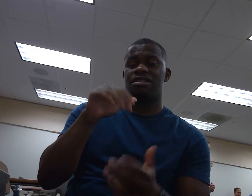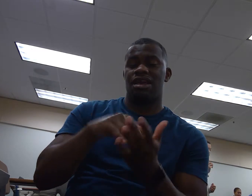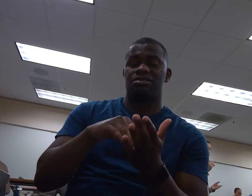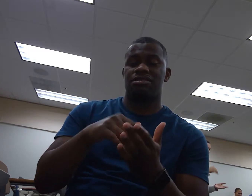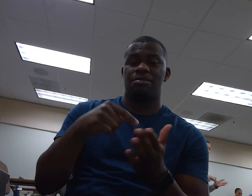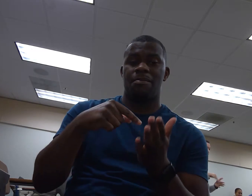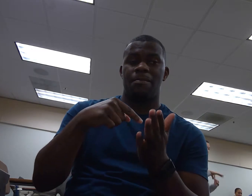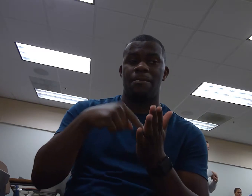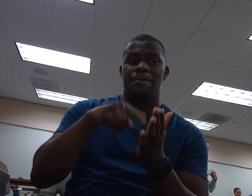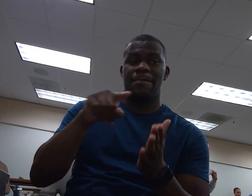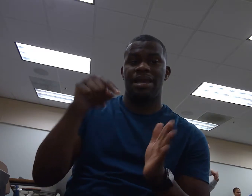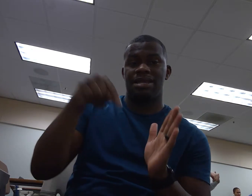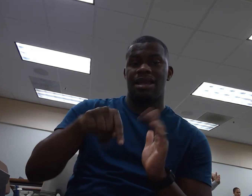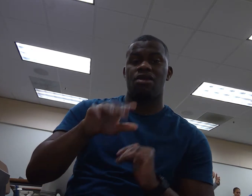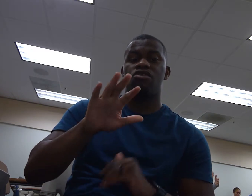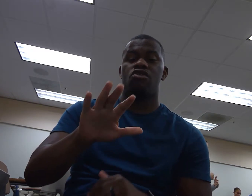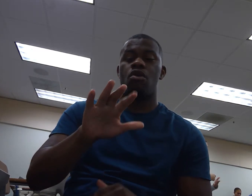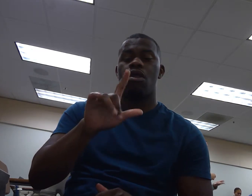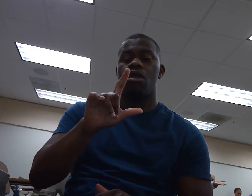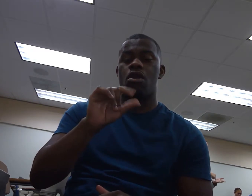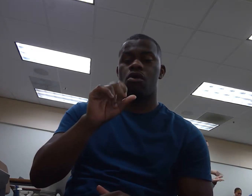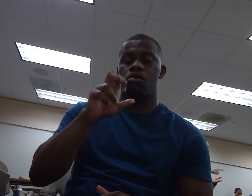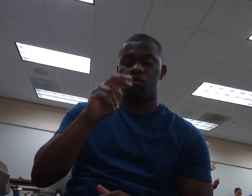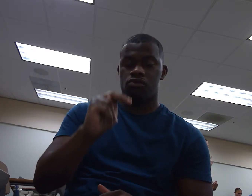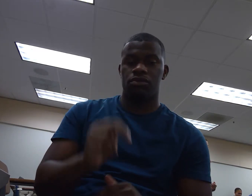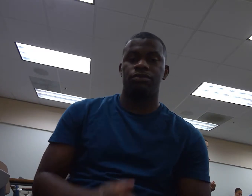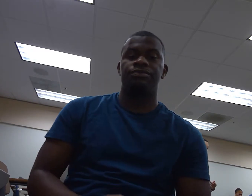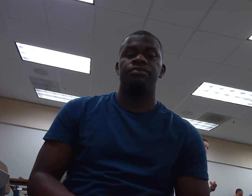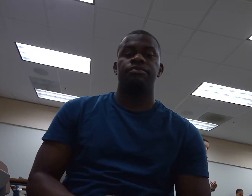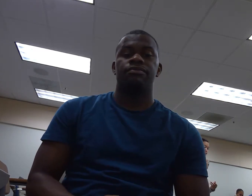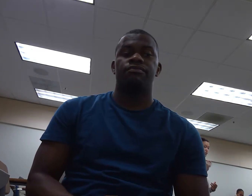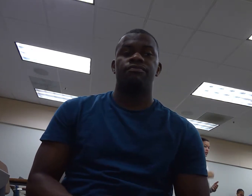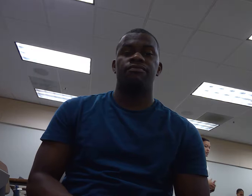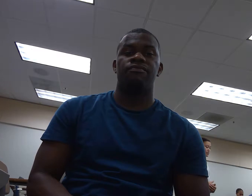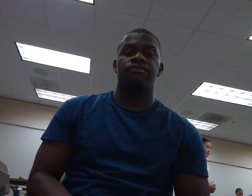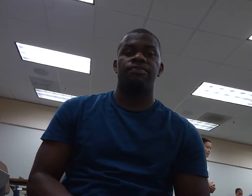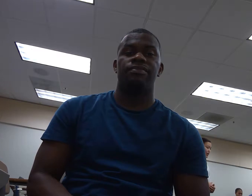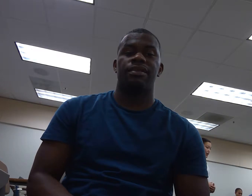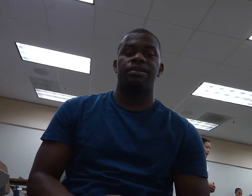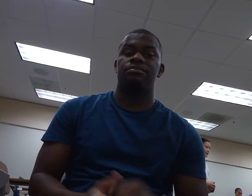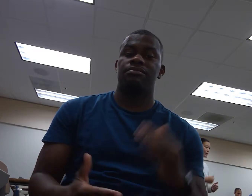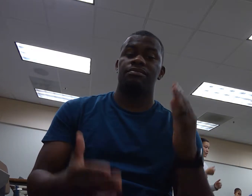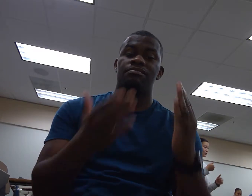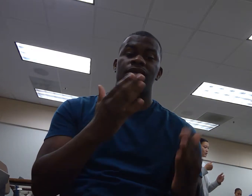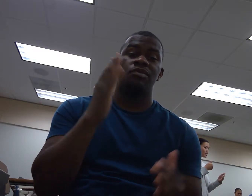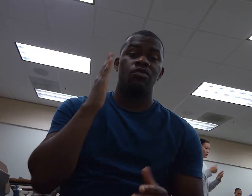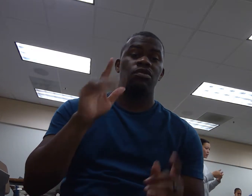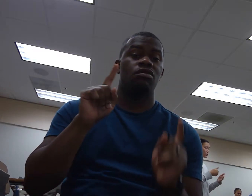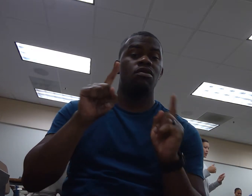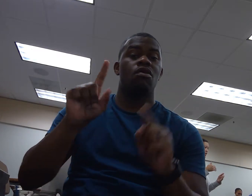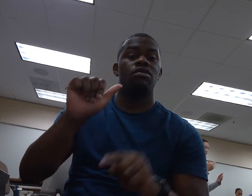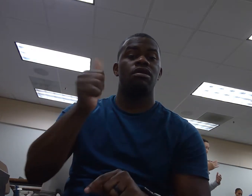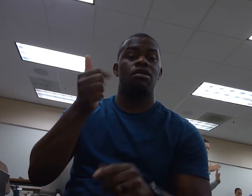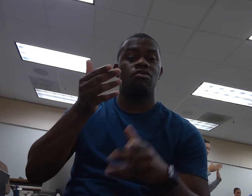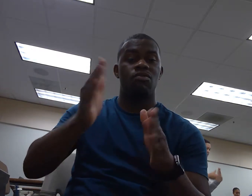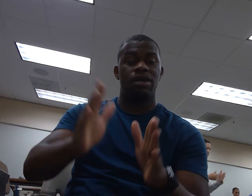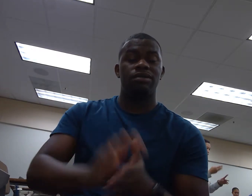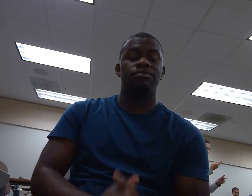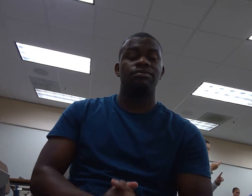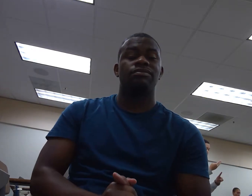loan is paid down, near the end of the term of your mortgage, it might have gone the other way, where each month you're paying much more to pay